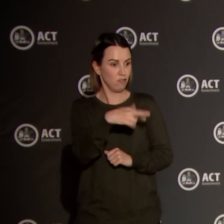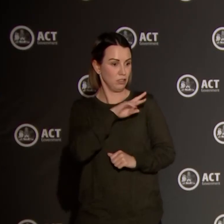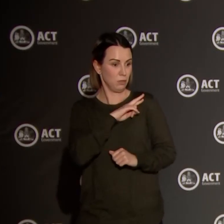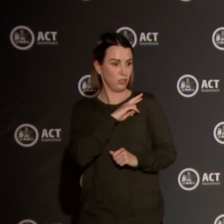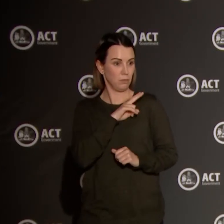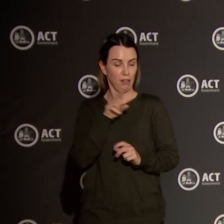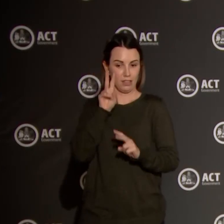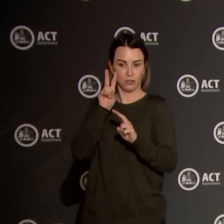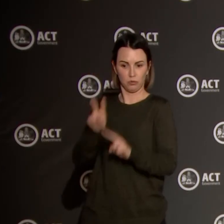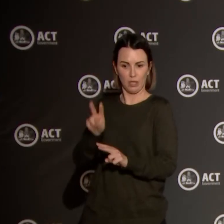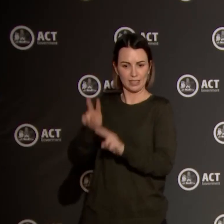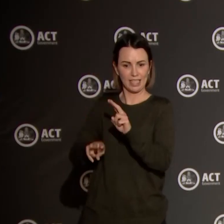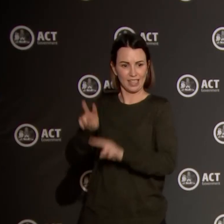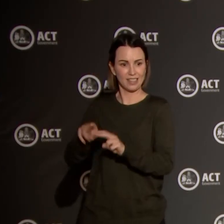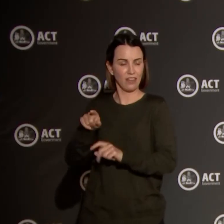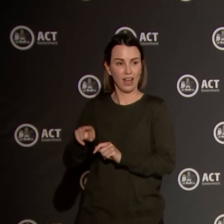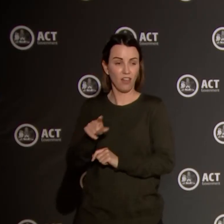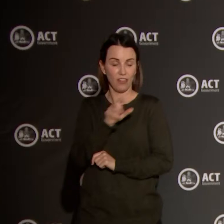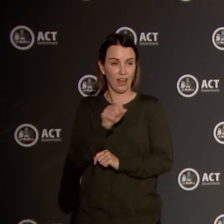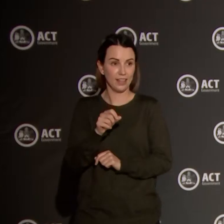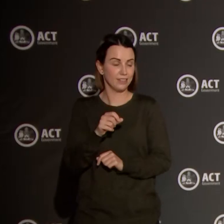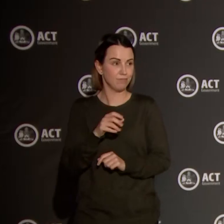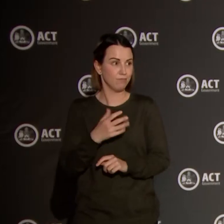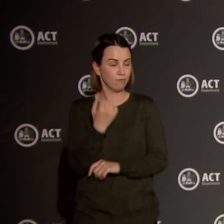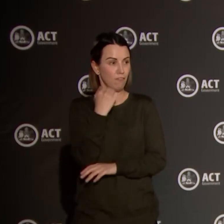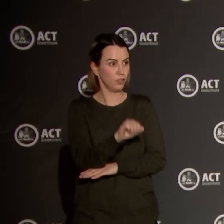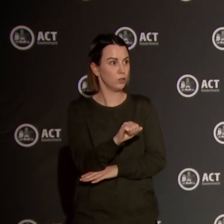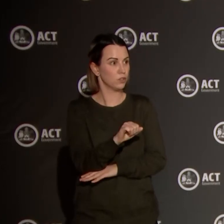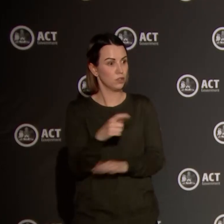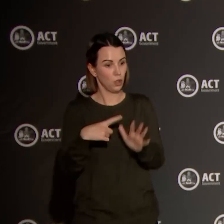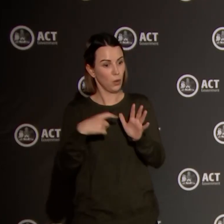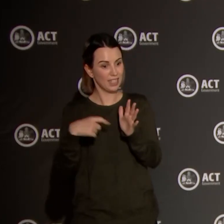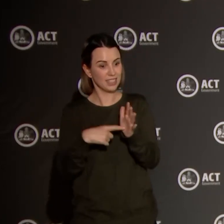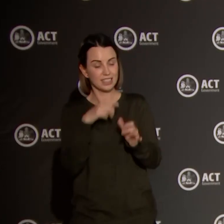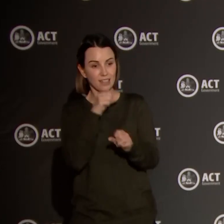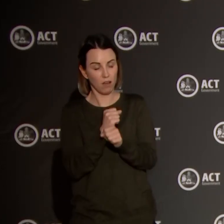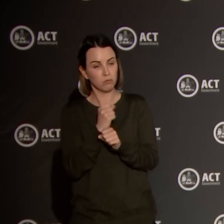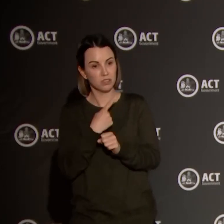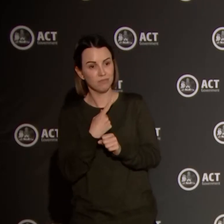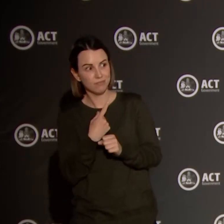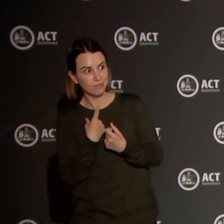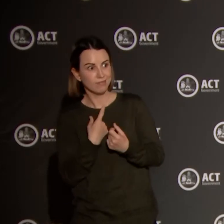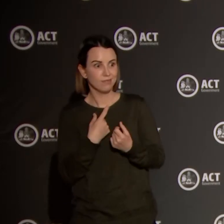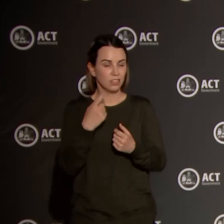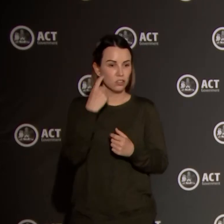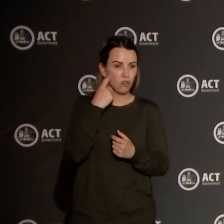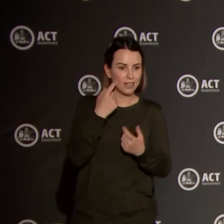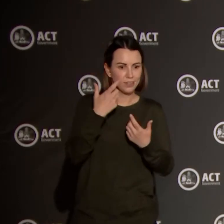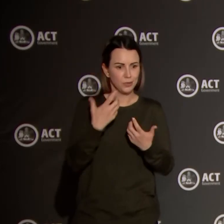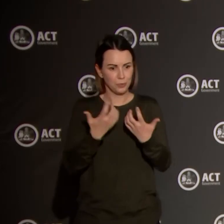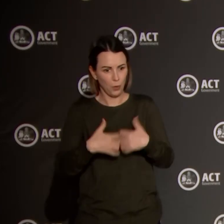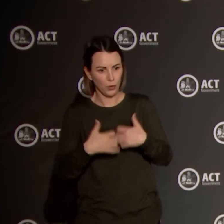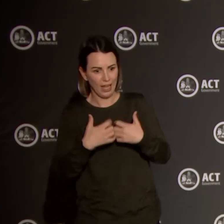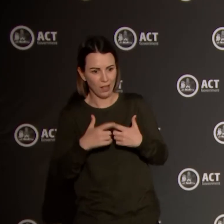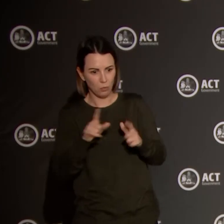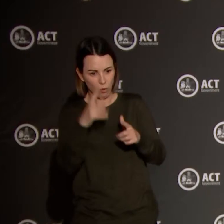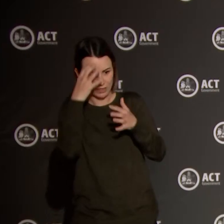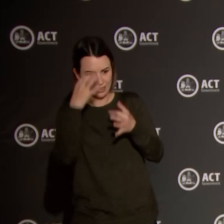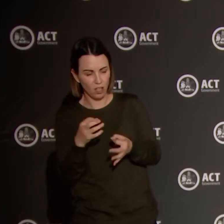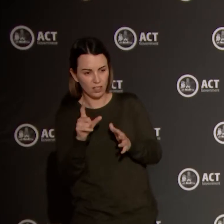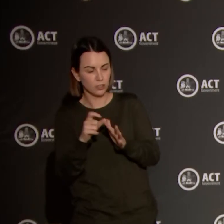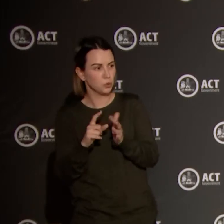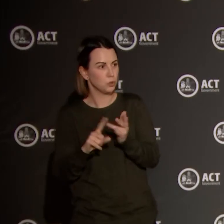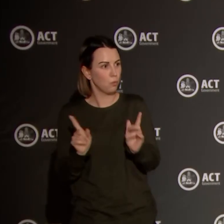take this step. So ACT officials are considering what options are available to us. Disability support work, as